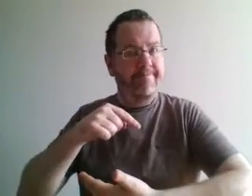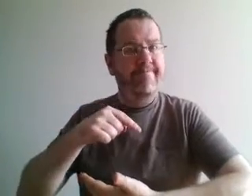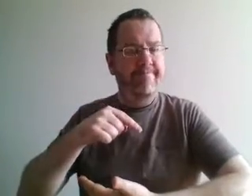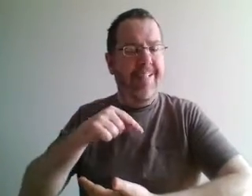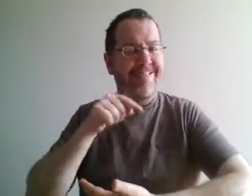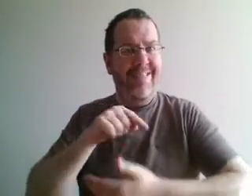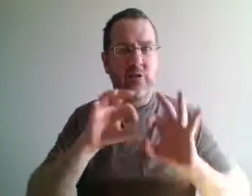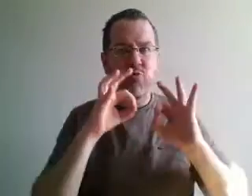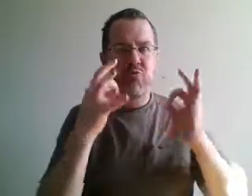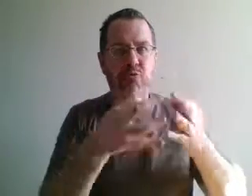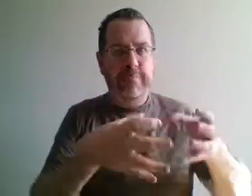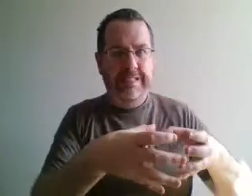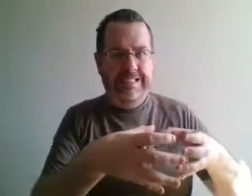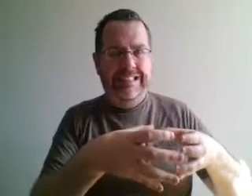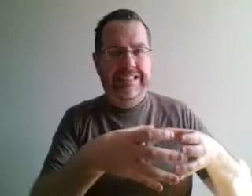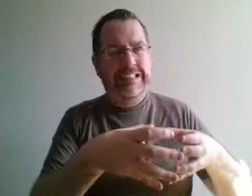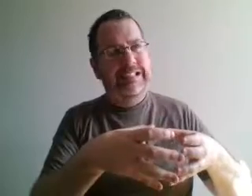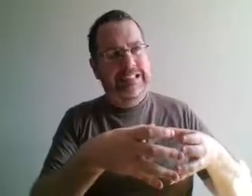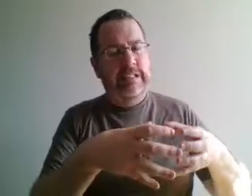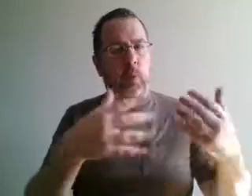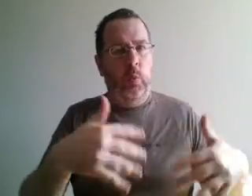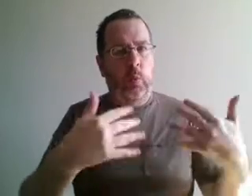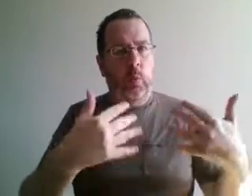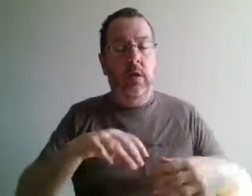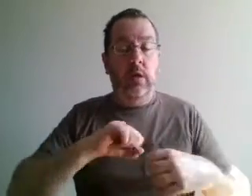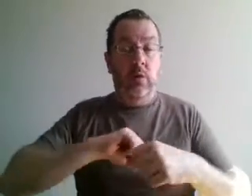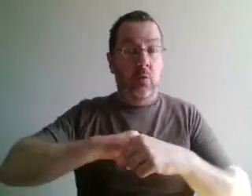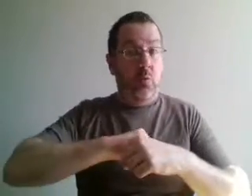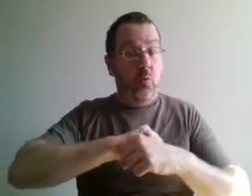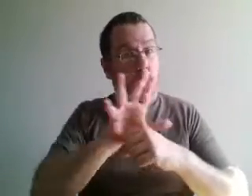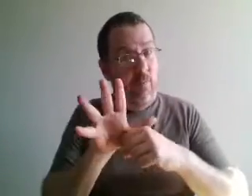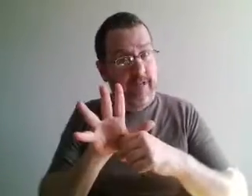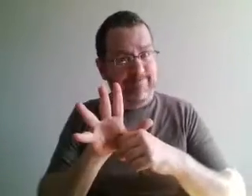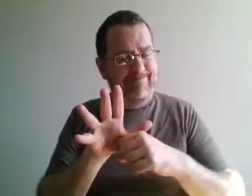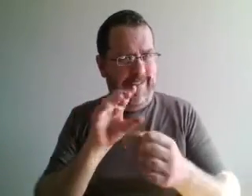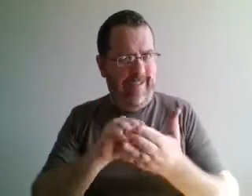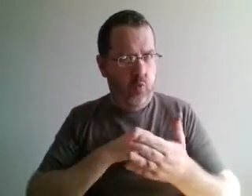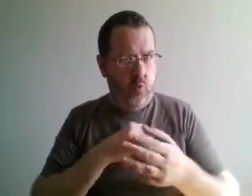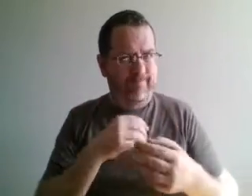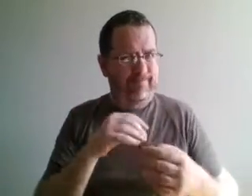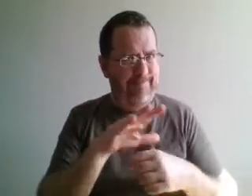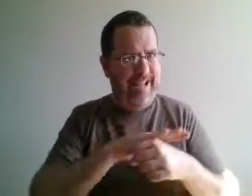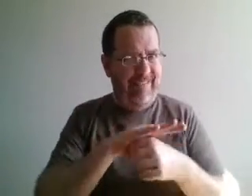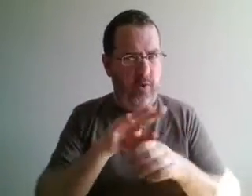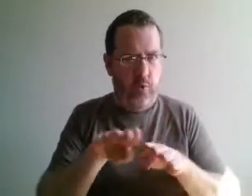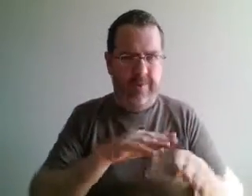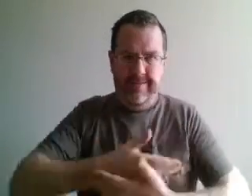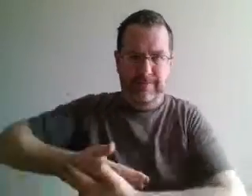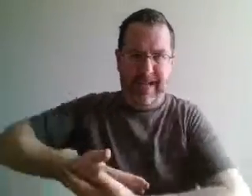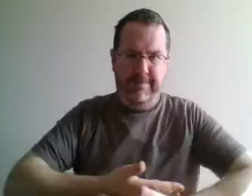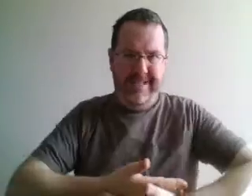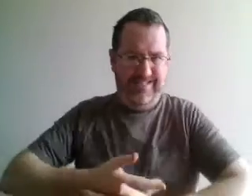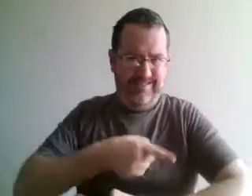all, a part of all from when COVID is around. We have to be very careful about them because, they don't have robust